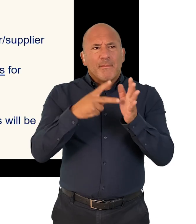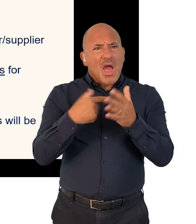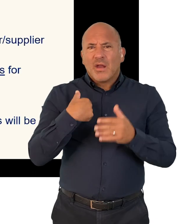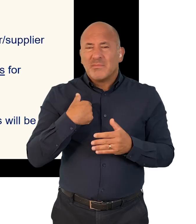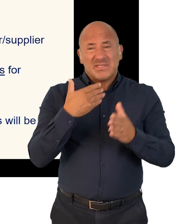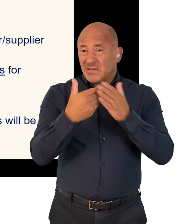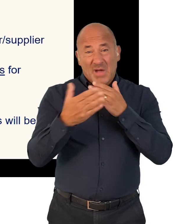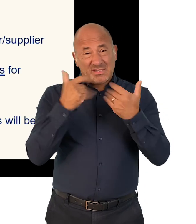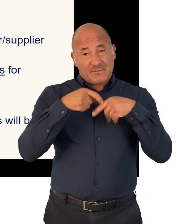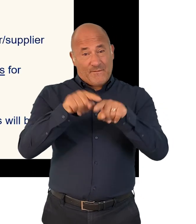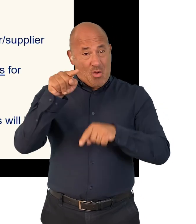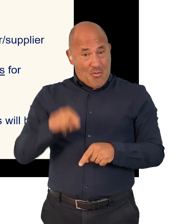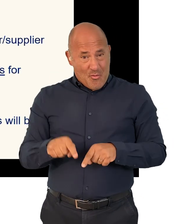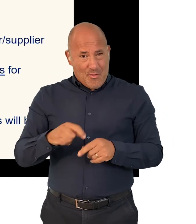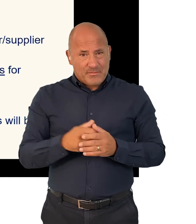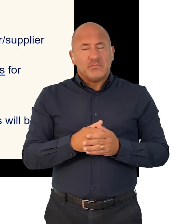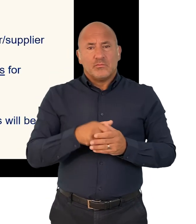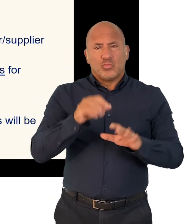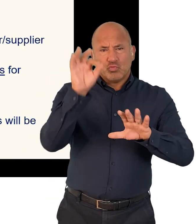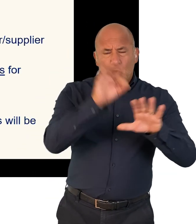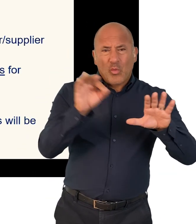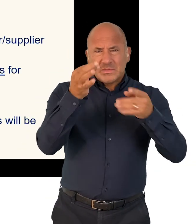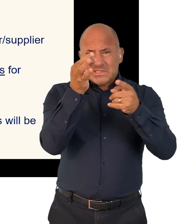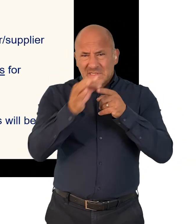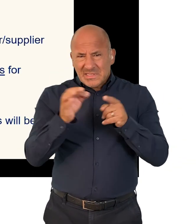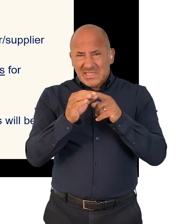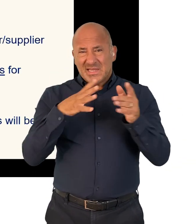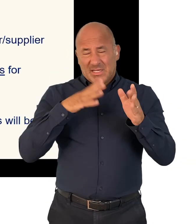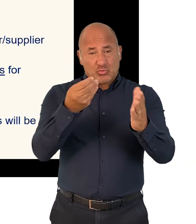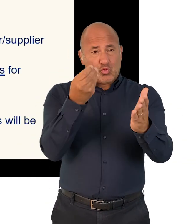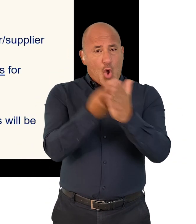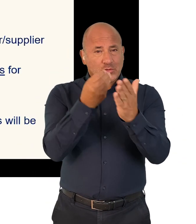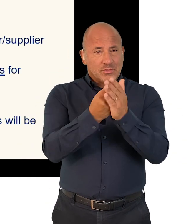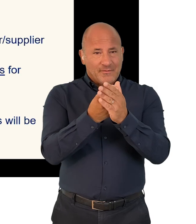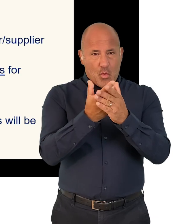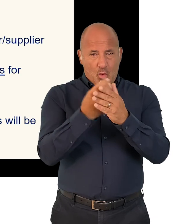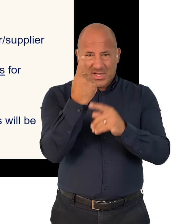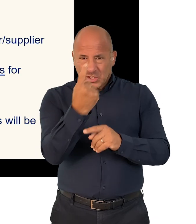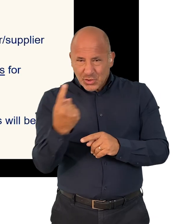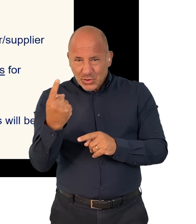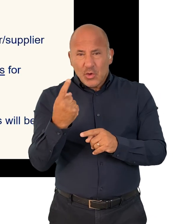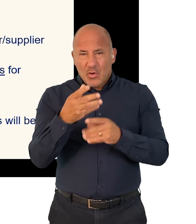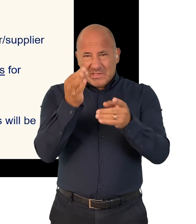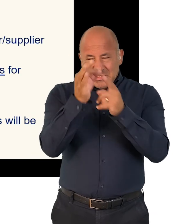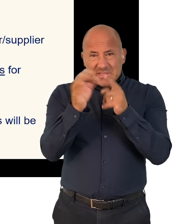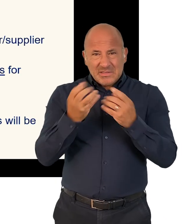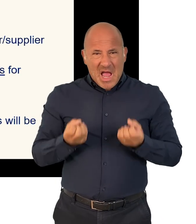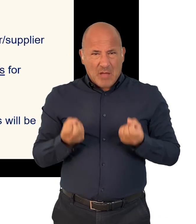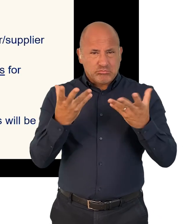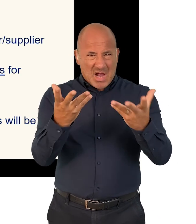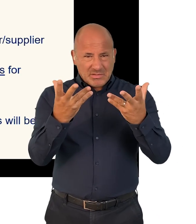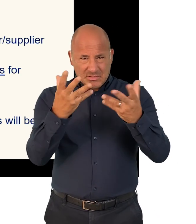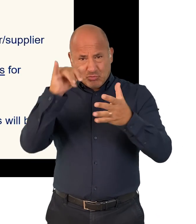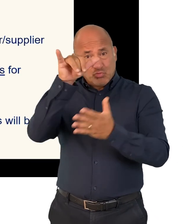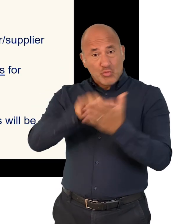the REBA plan of work. Relevant drawings and/or specifications accompanied by a cost plan or detailed expenditure document prepared